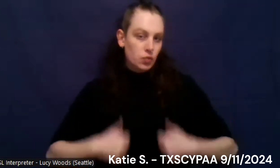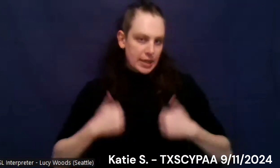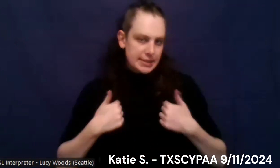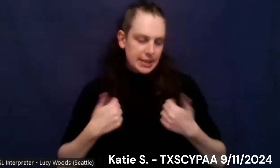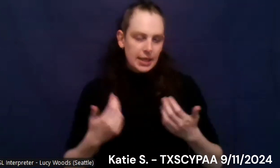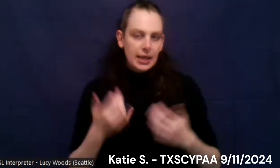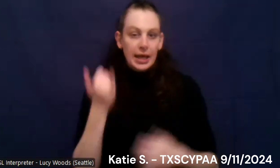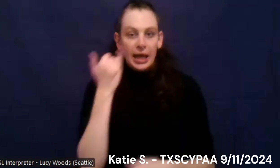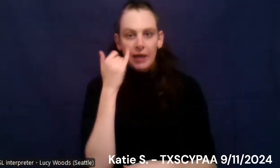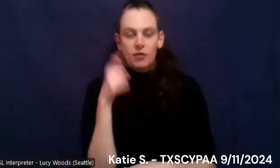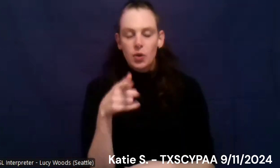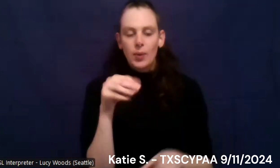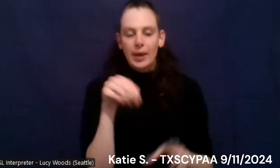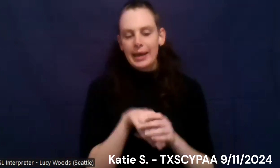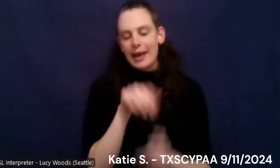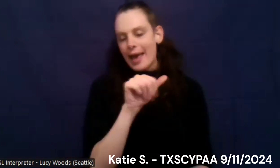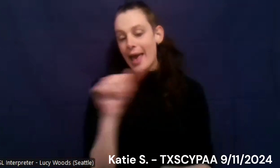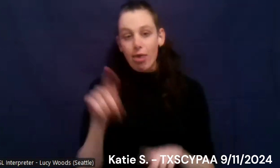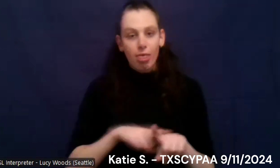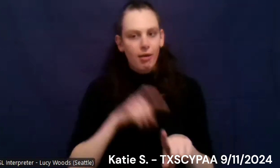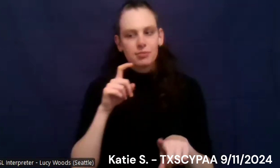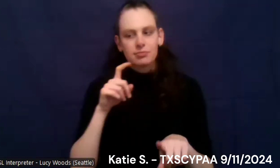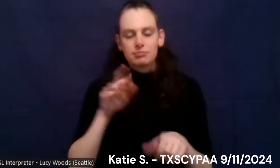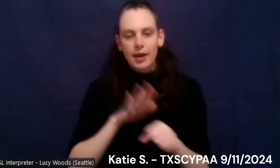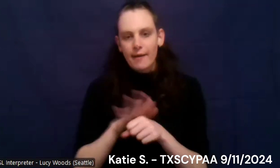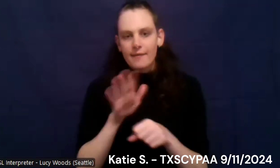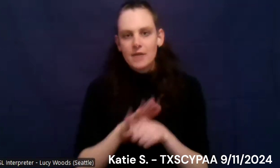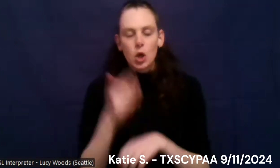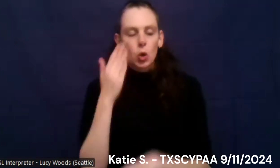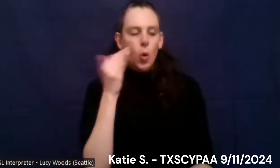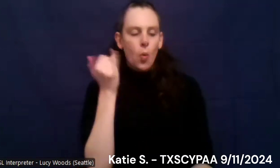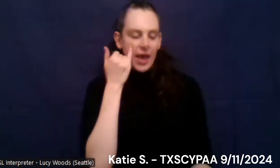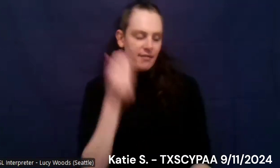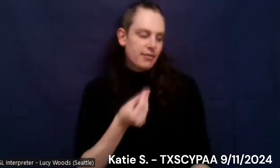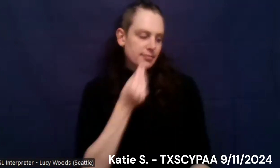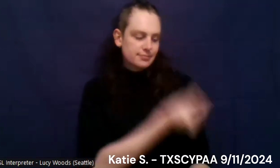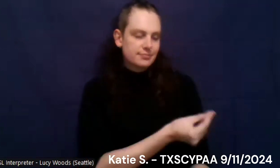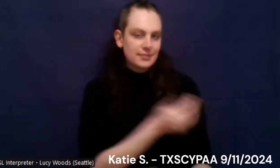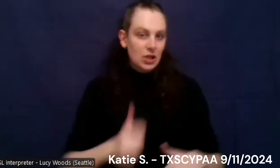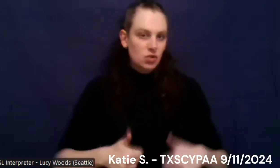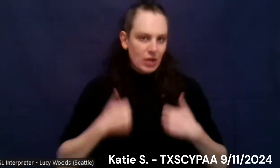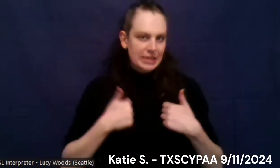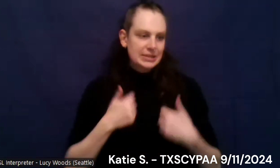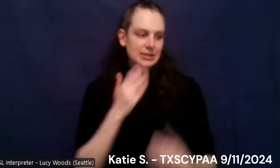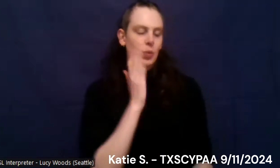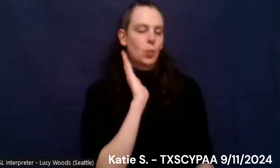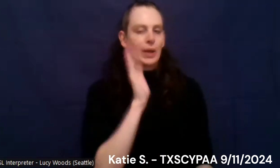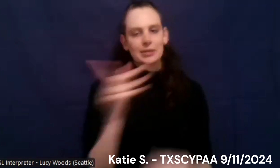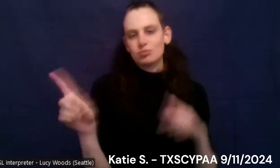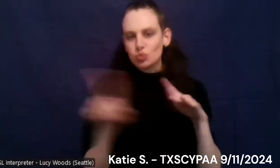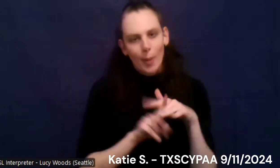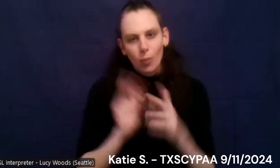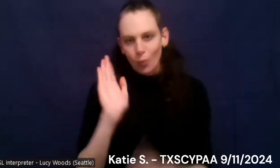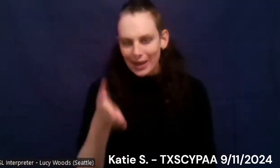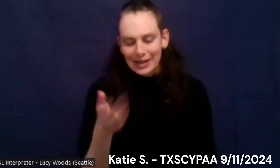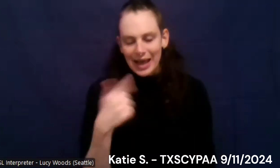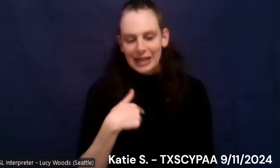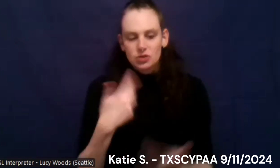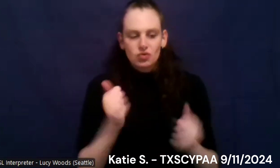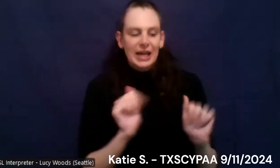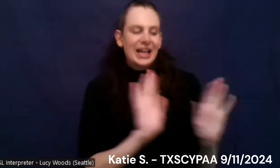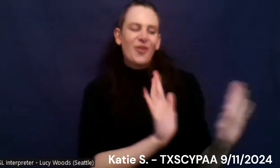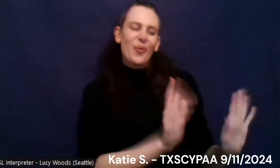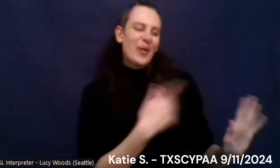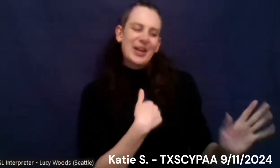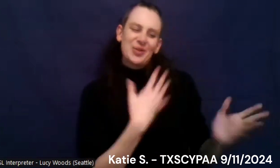enough, if you give somebody an address or any like set thing, they're gonna show up. Like I tried to back out and